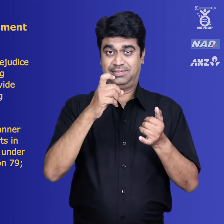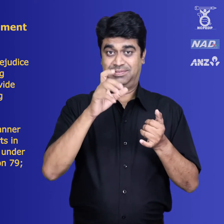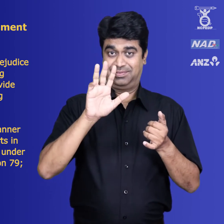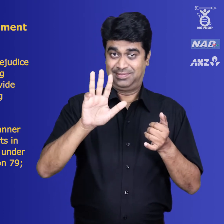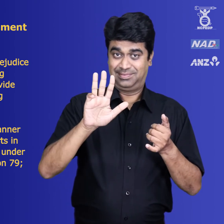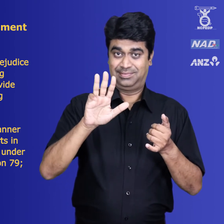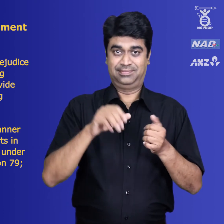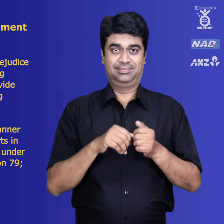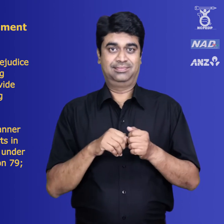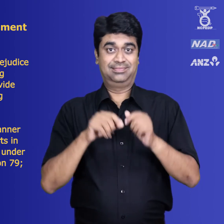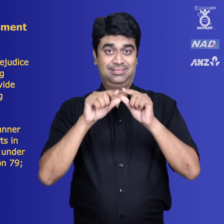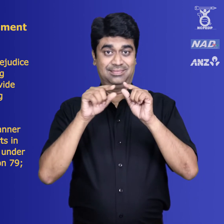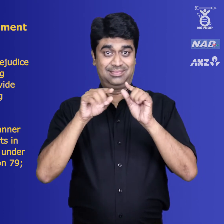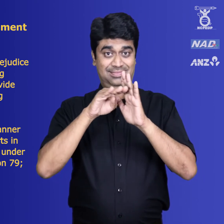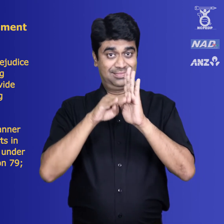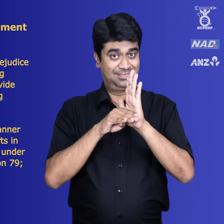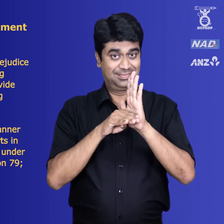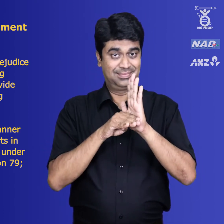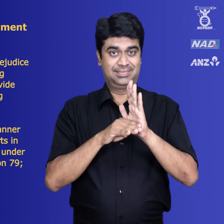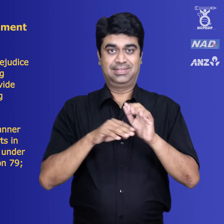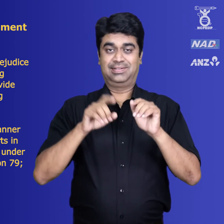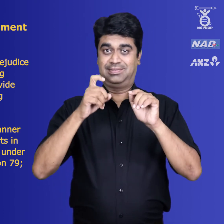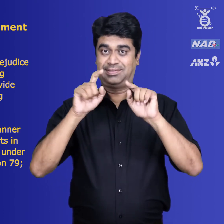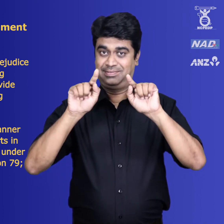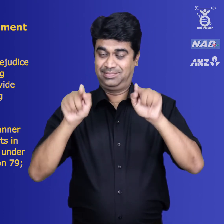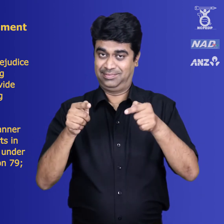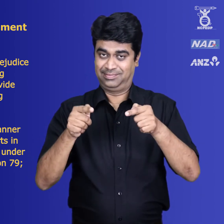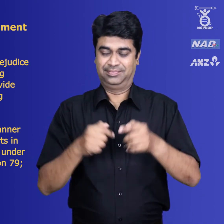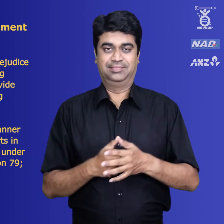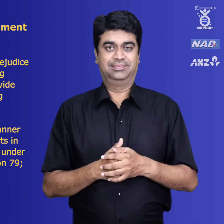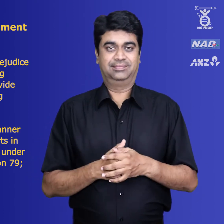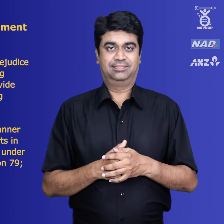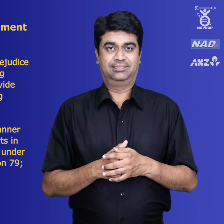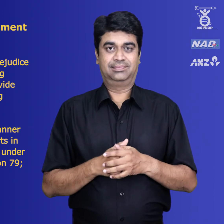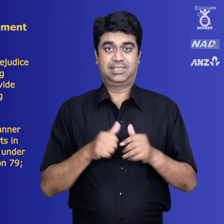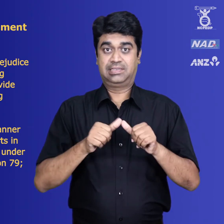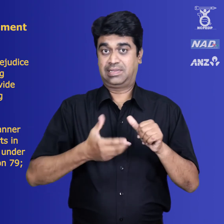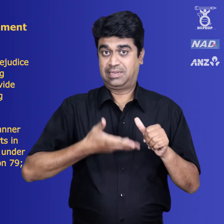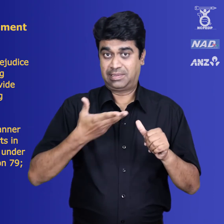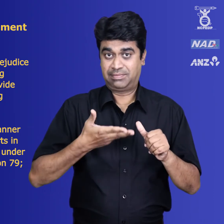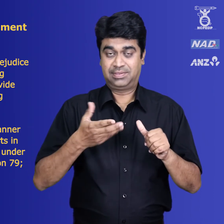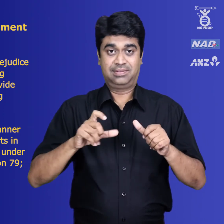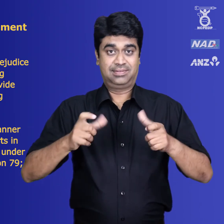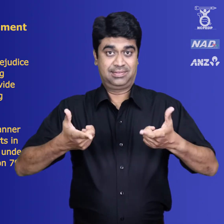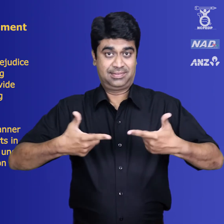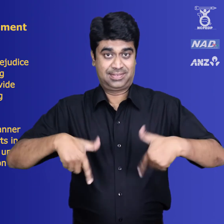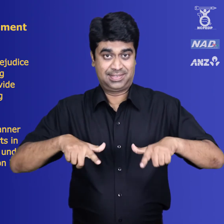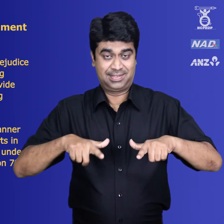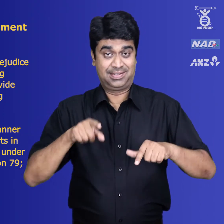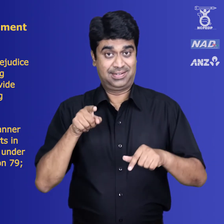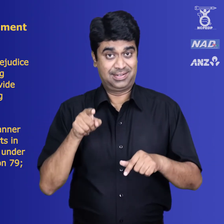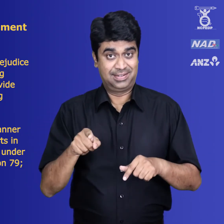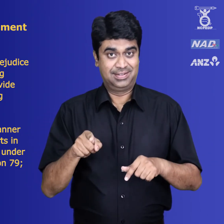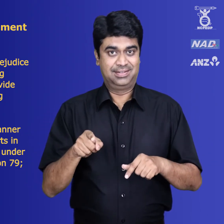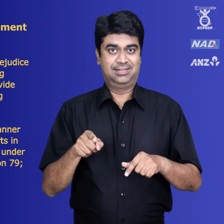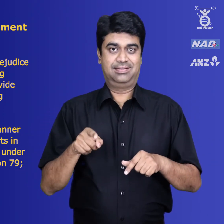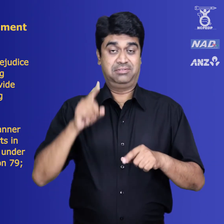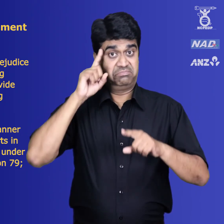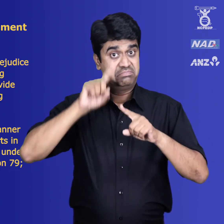The composition and manner of appointment of experts in the advisory committee under subsection 7